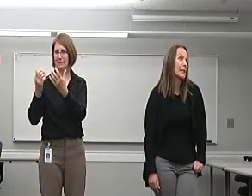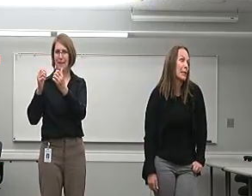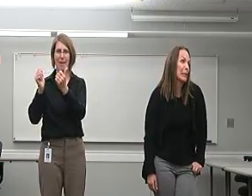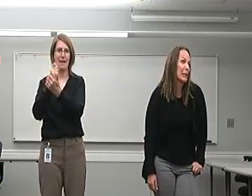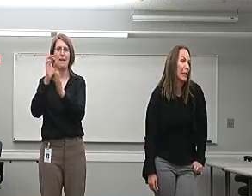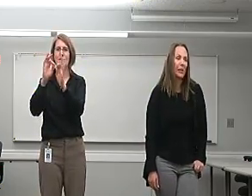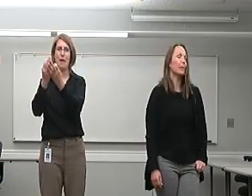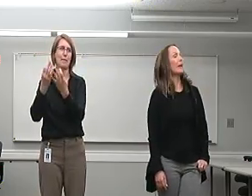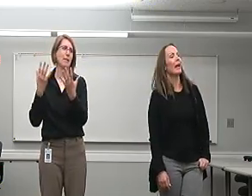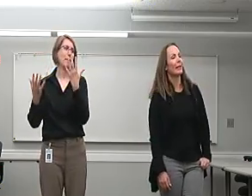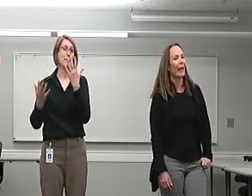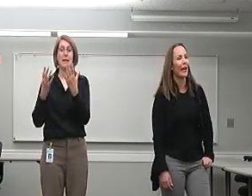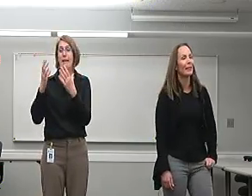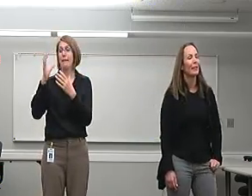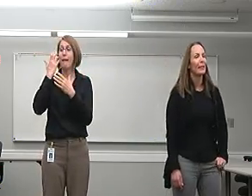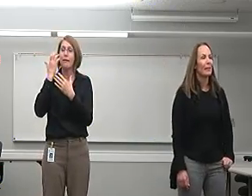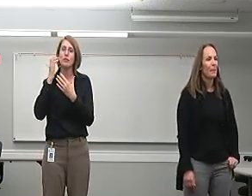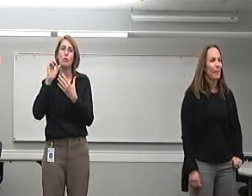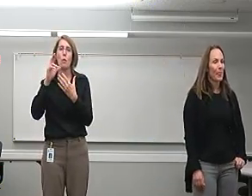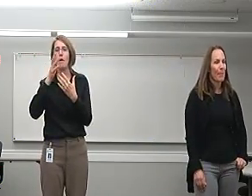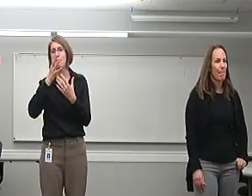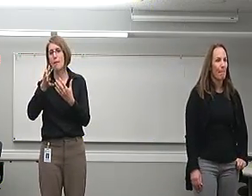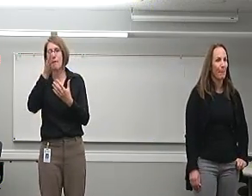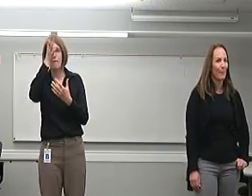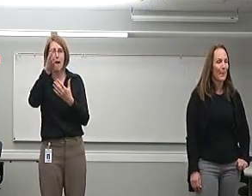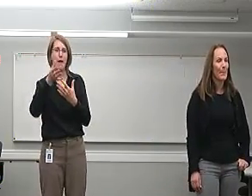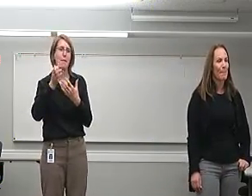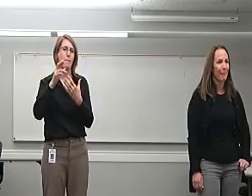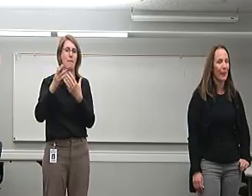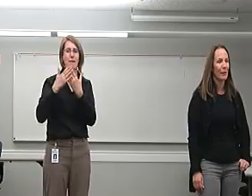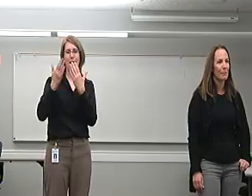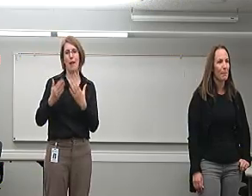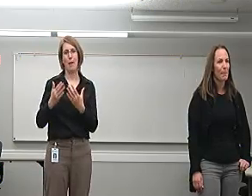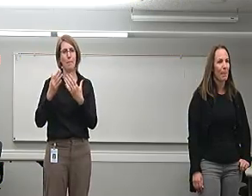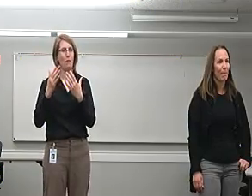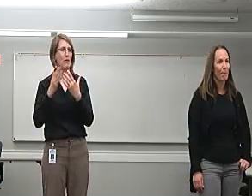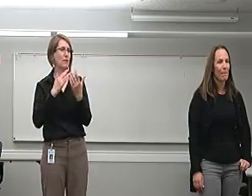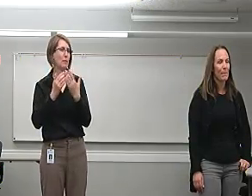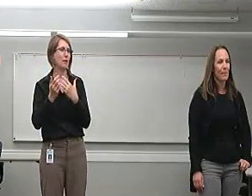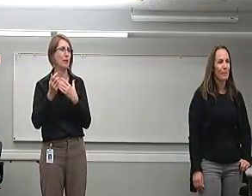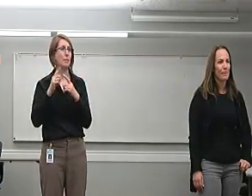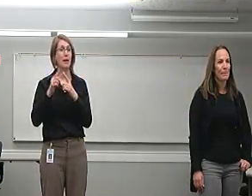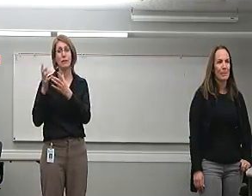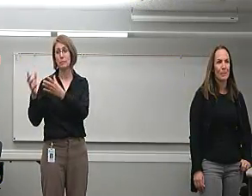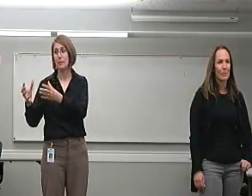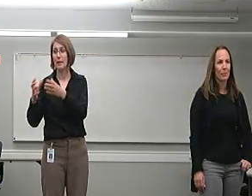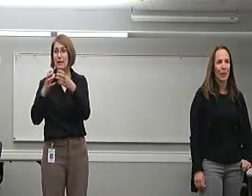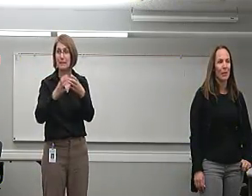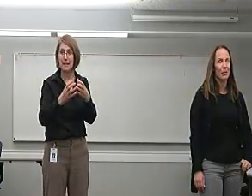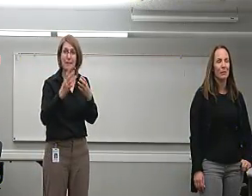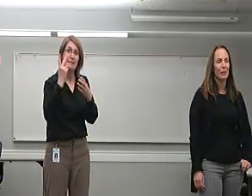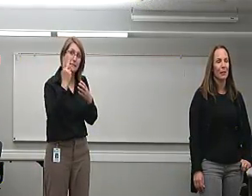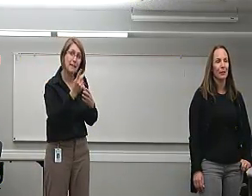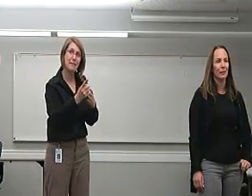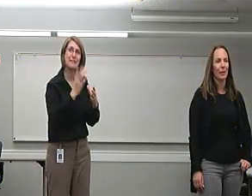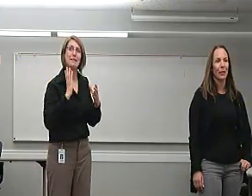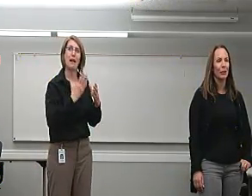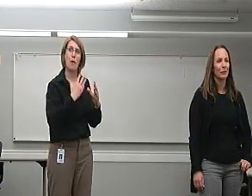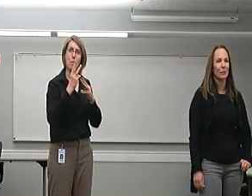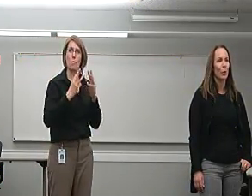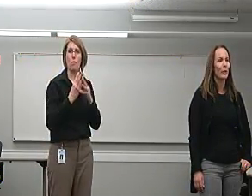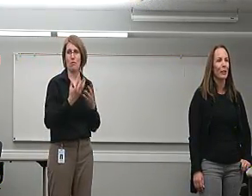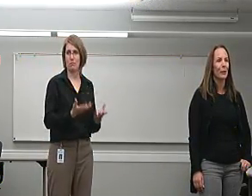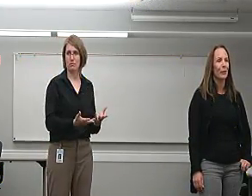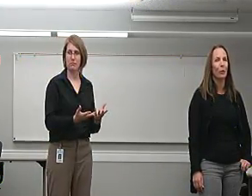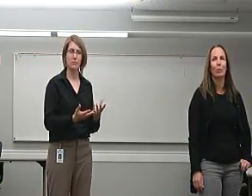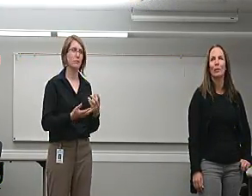cousin, yeah, it could be yeah. grandma, grandpa, it could be a neighbor that they're really close with. Yeah. But just so you can be like, this is kind of what our world looks like. on a Totally regular. good. I know. No one